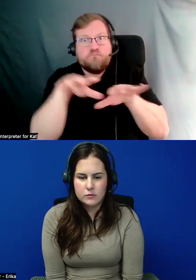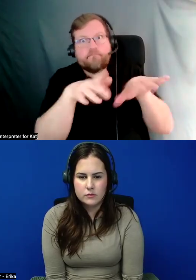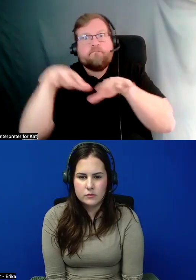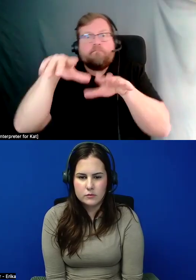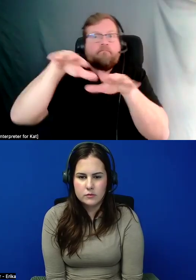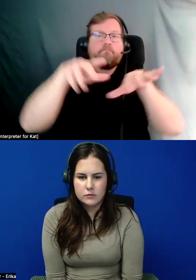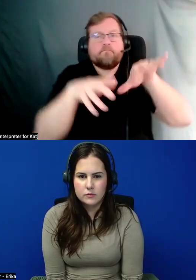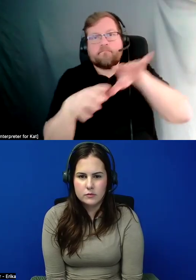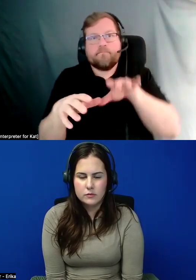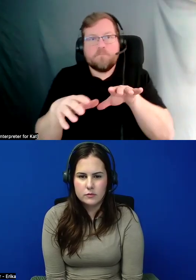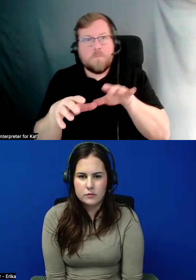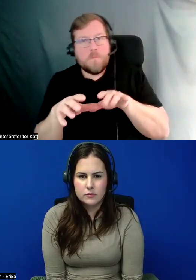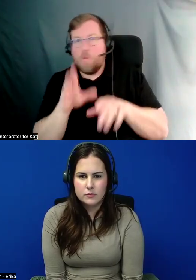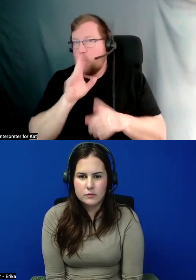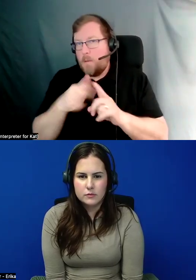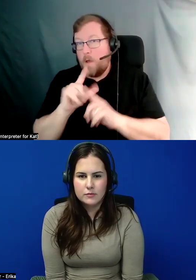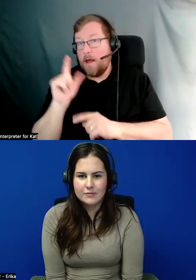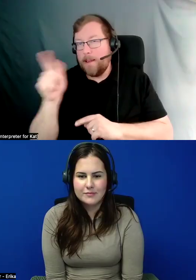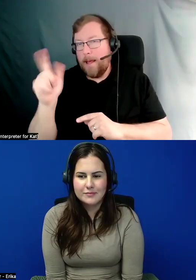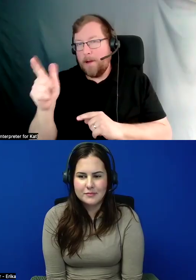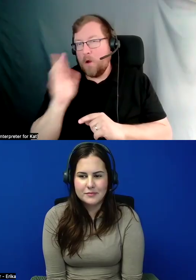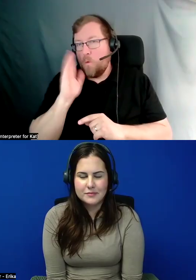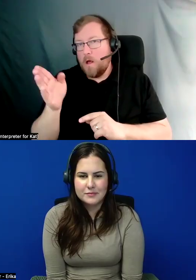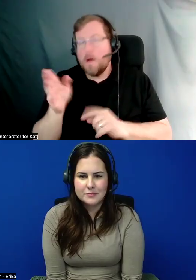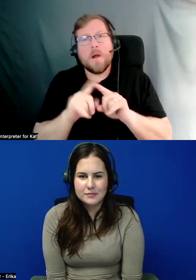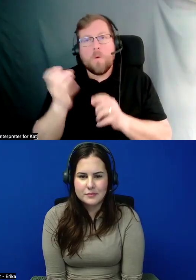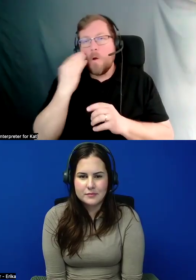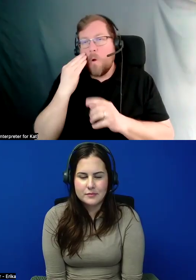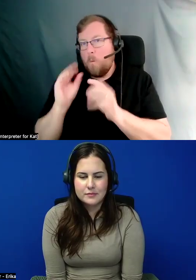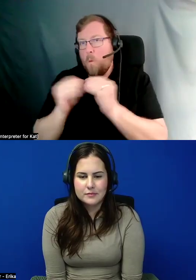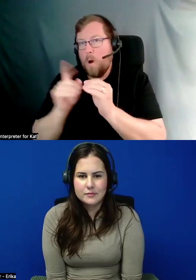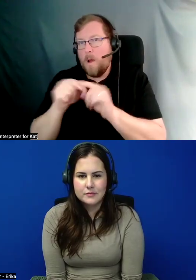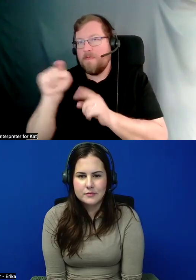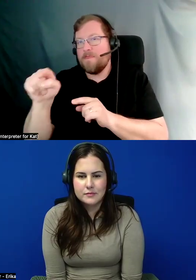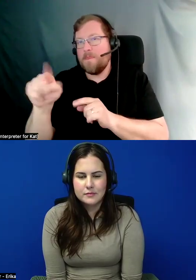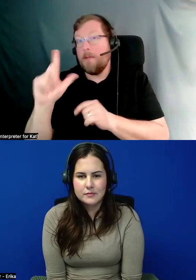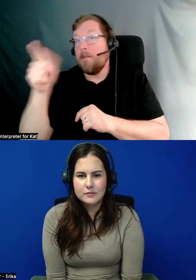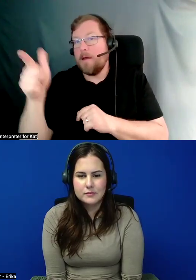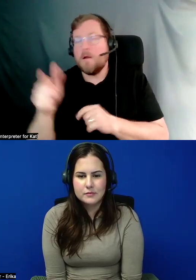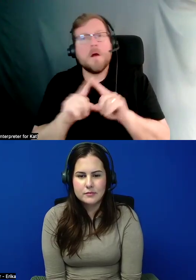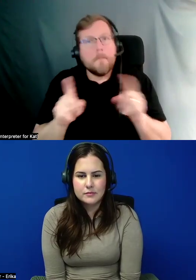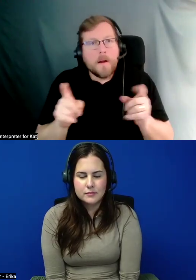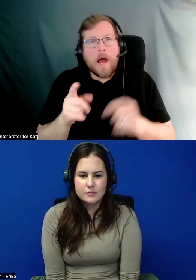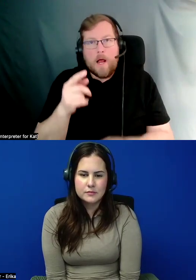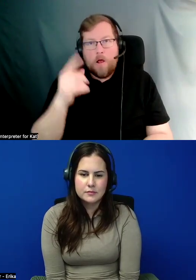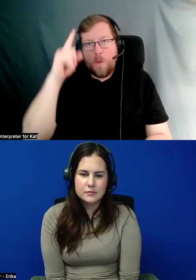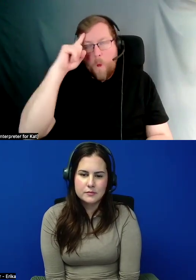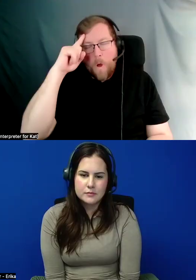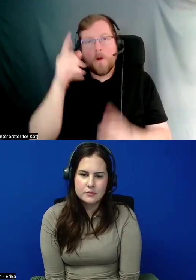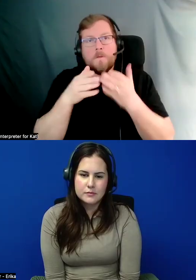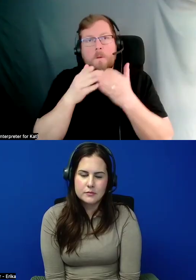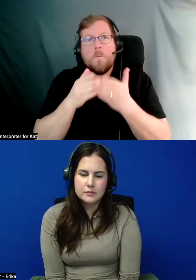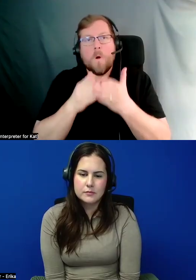rapids, which we will talk about later. I want to know more about that. But I just thought the boat was